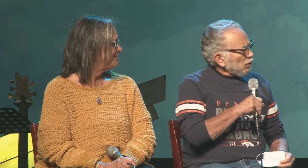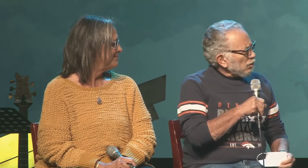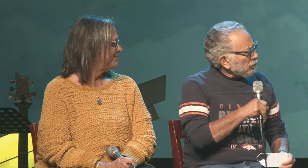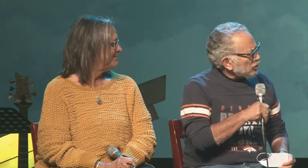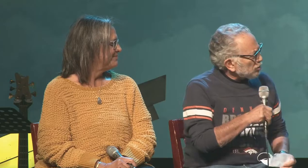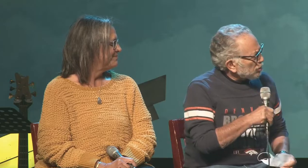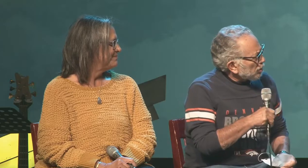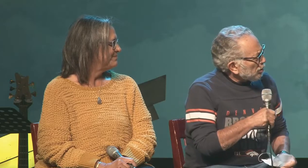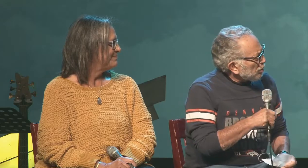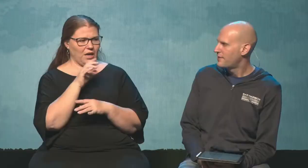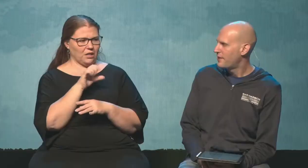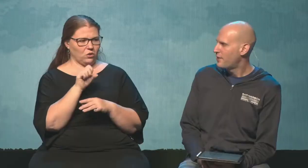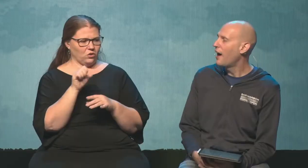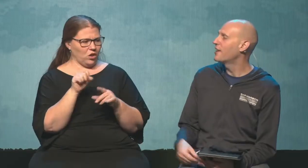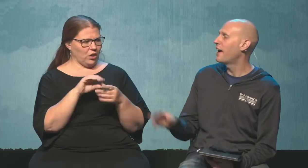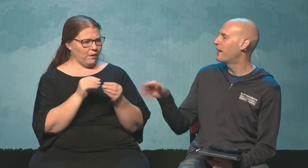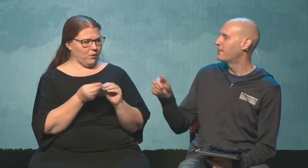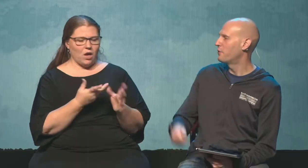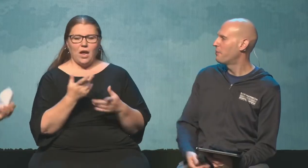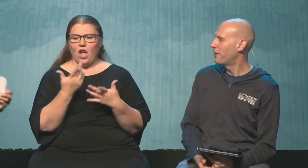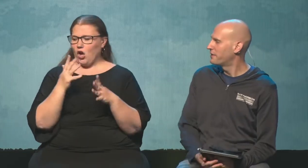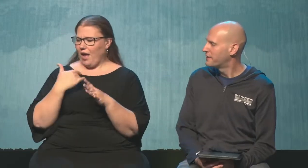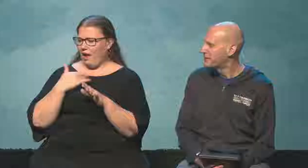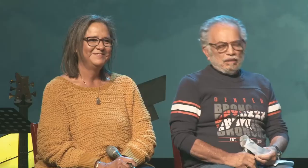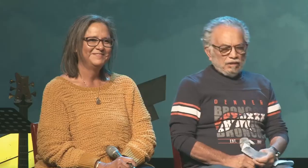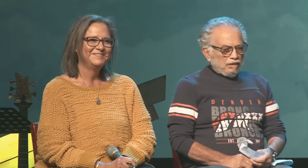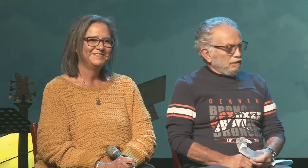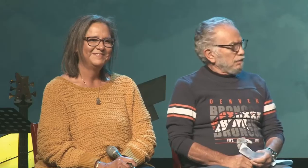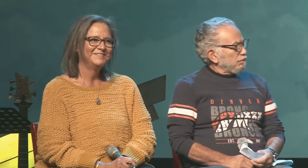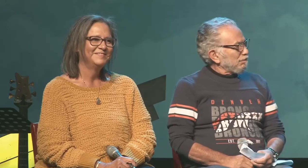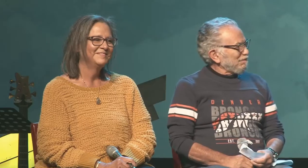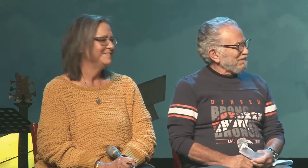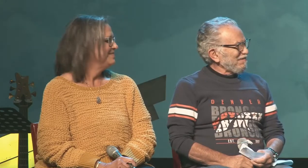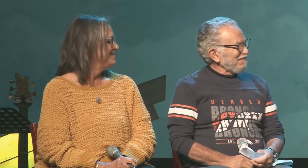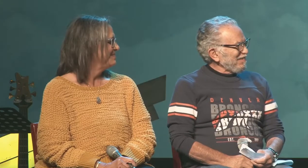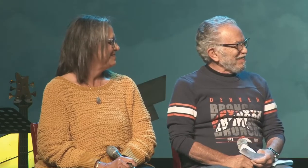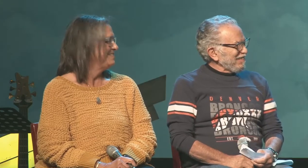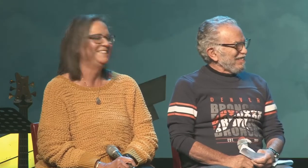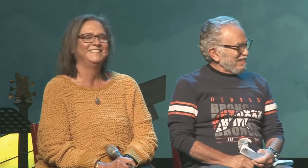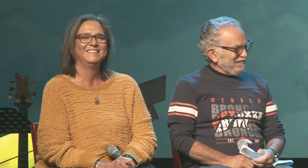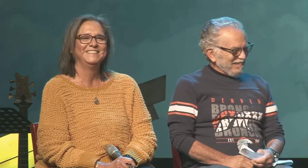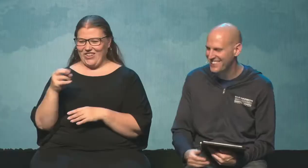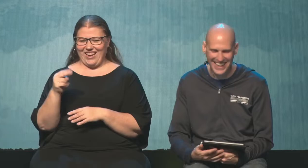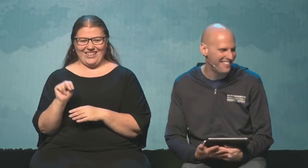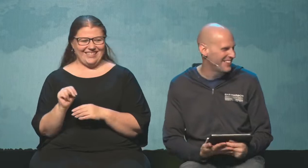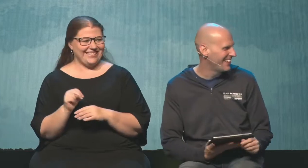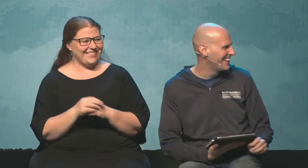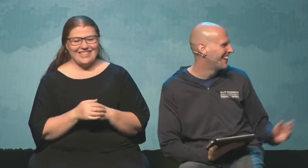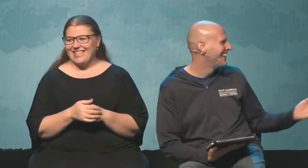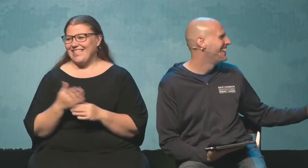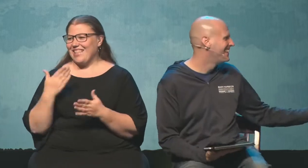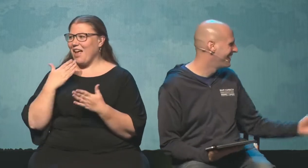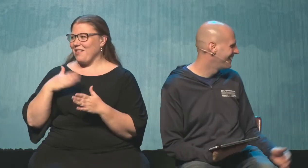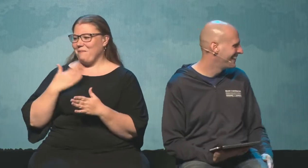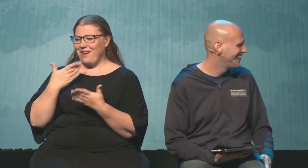Did you want to know my Social Security card? I already have that. Don't worry about it. Okay. Thank you, John and Tom. It's so good to have you all